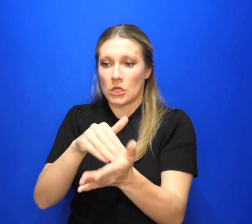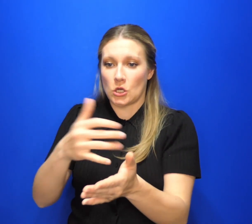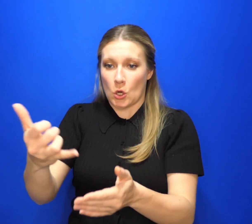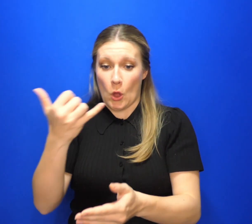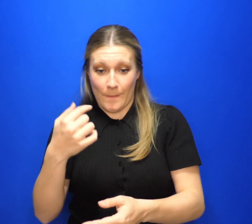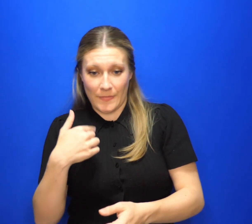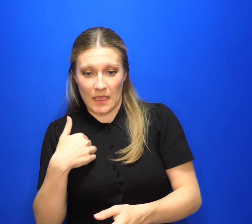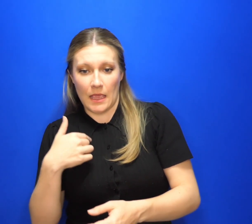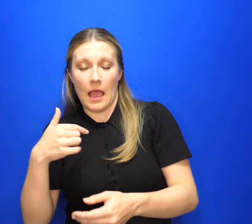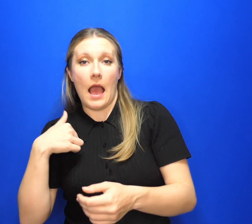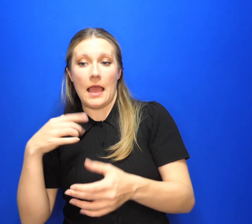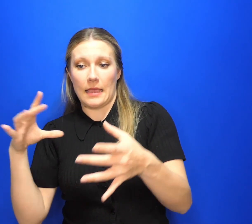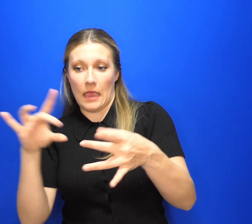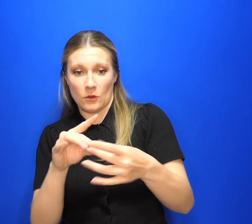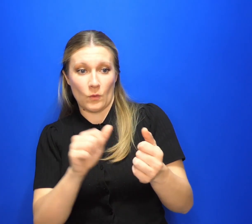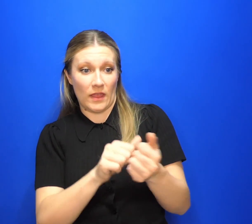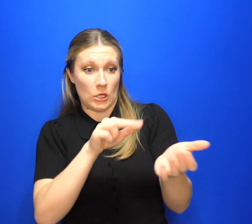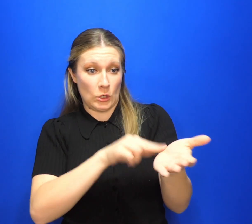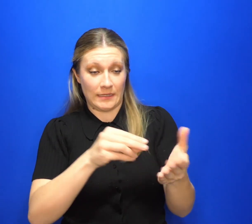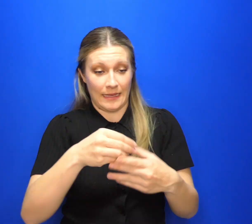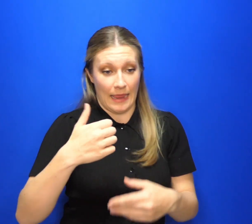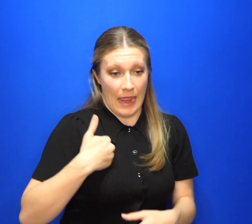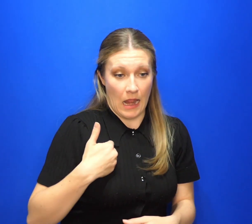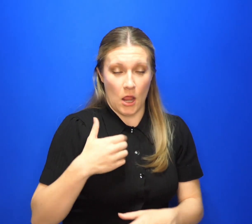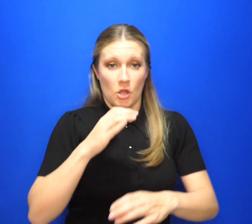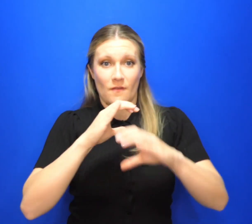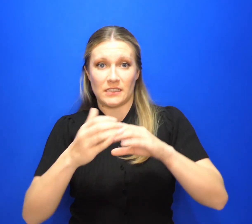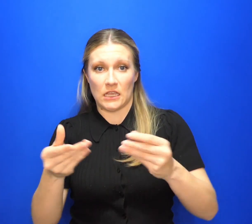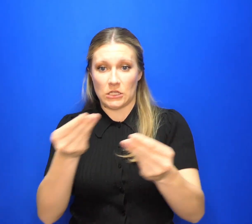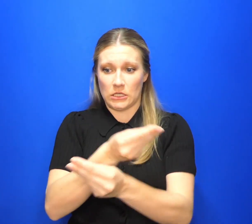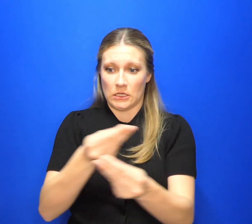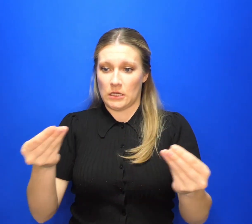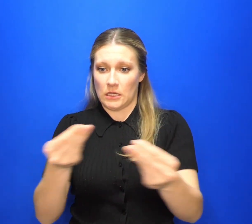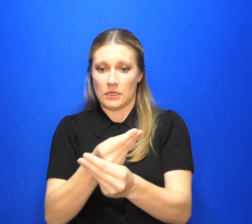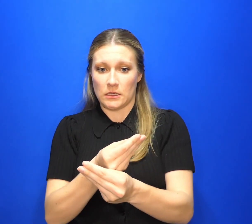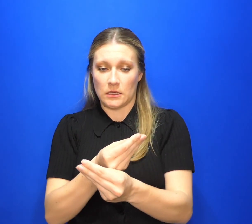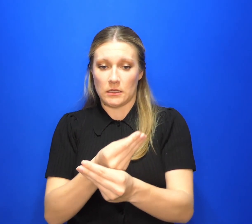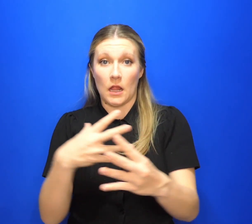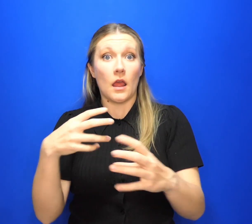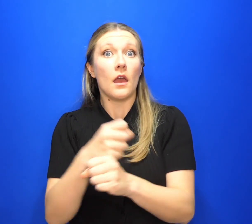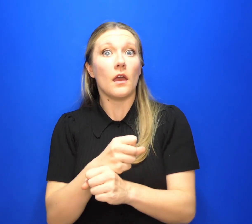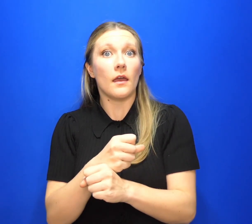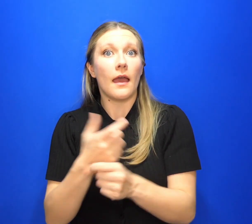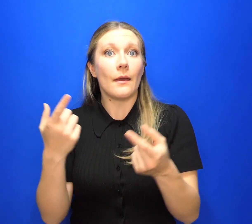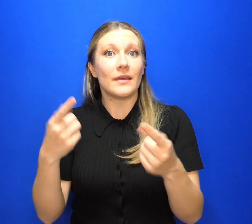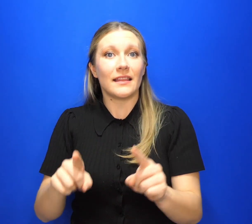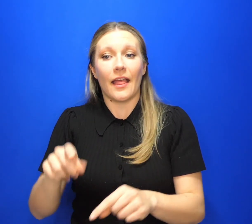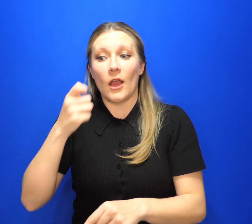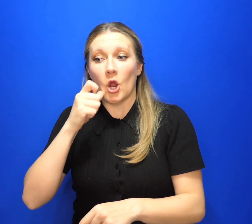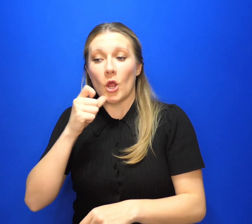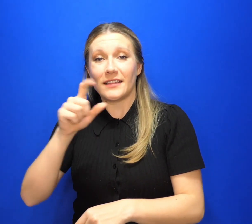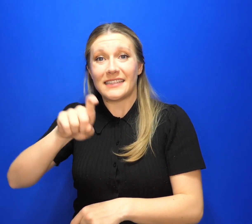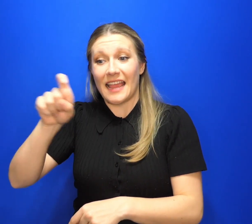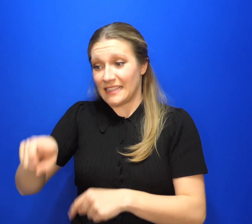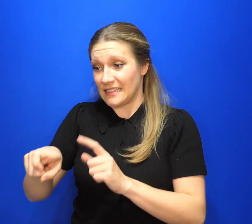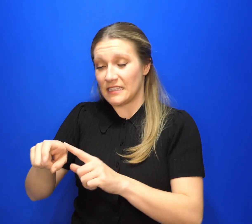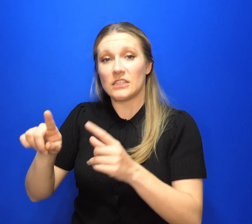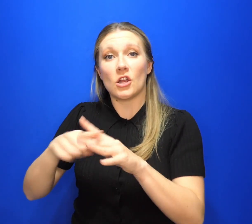Canada. Conversations went back and forth. Long story short, the girl in Texas started using Afrezza, and